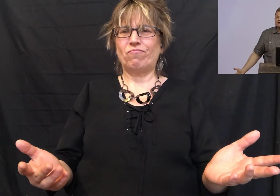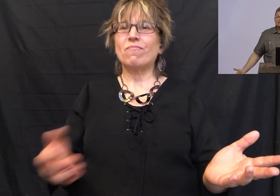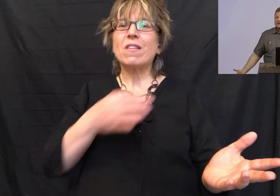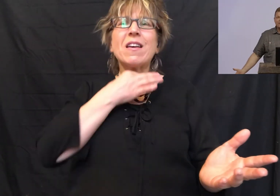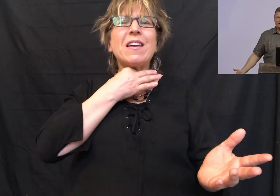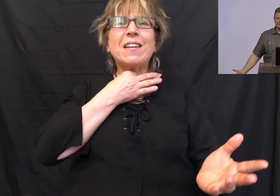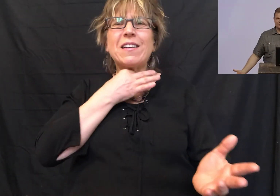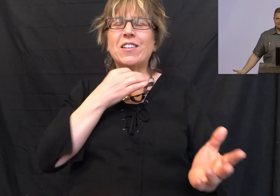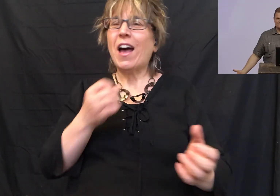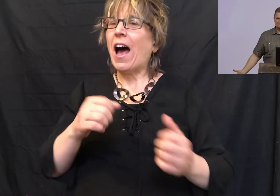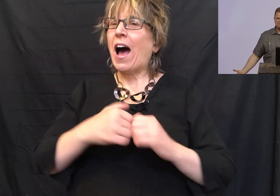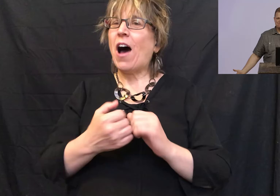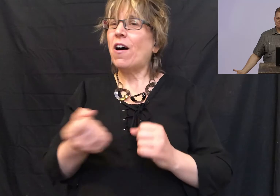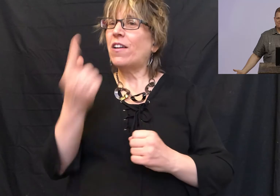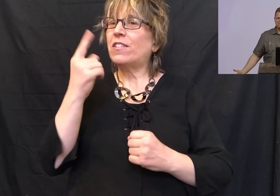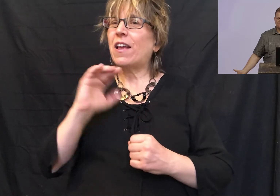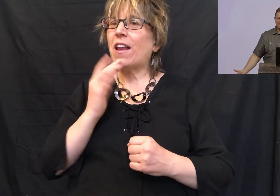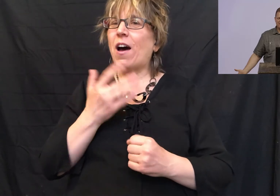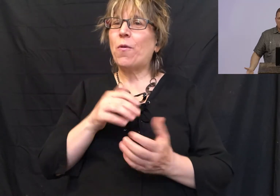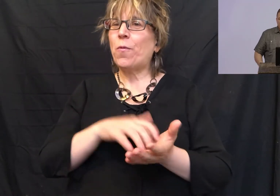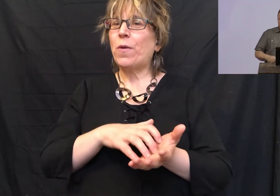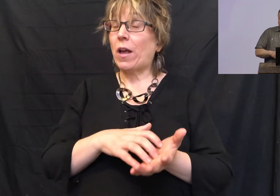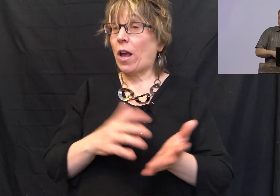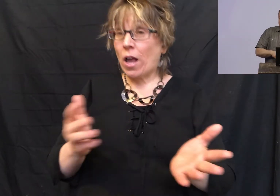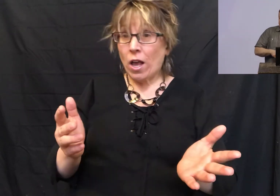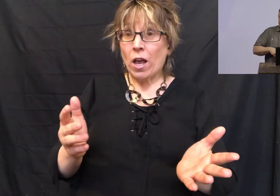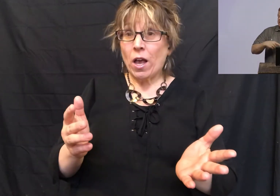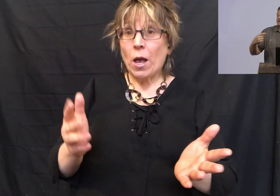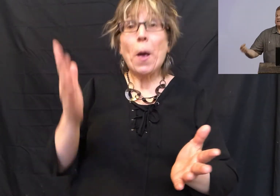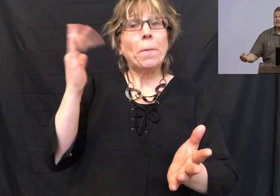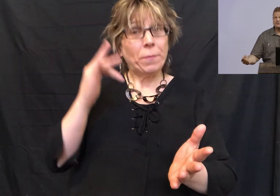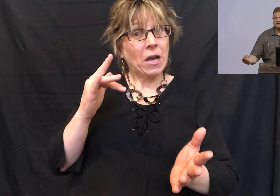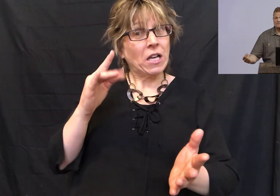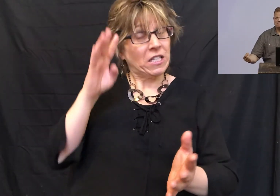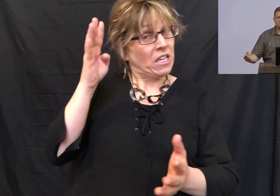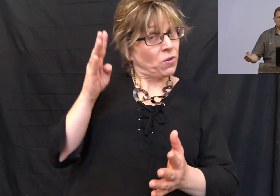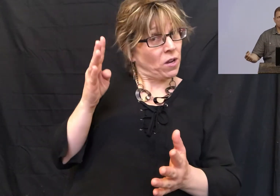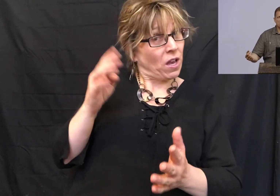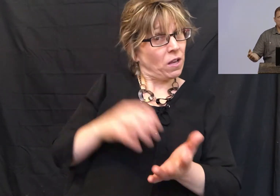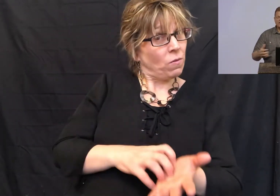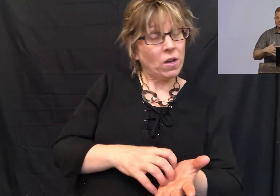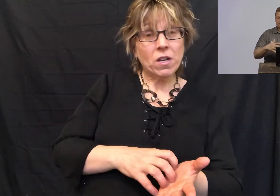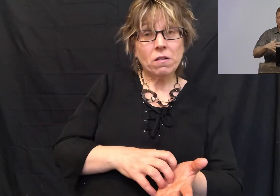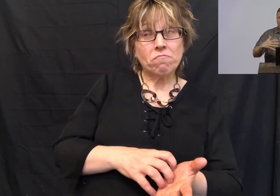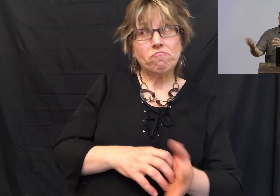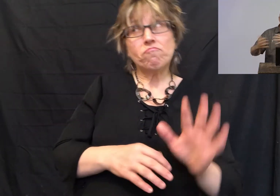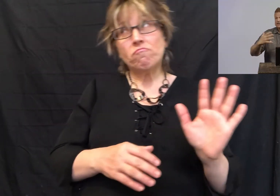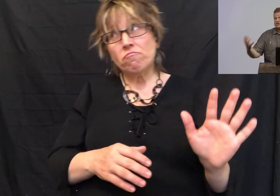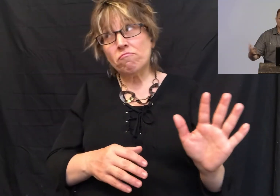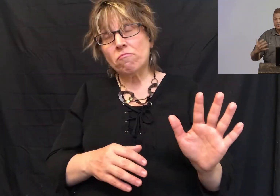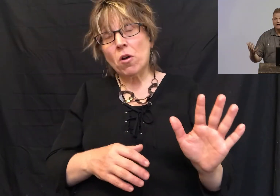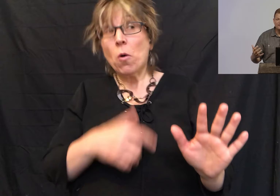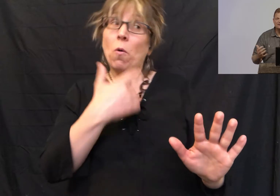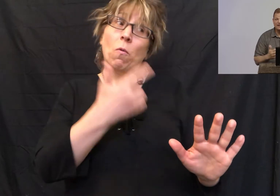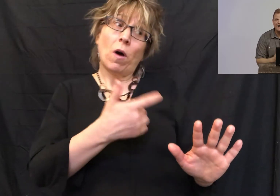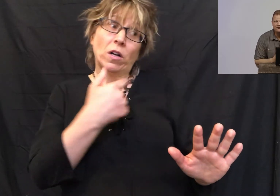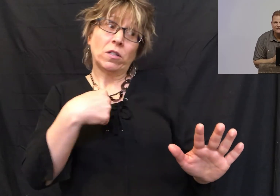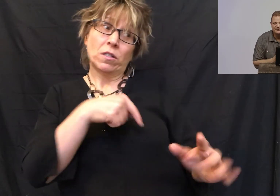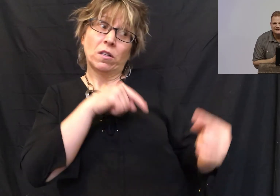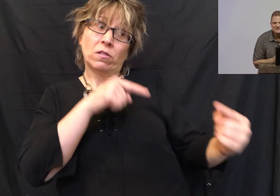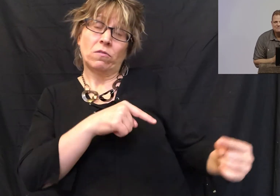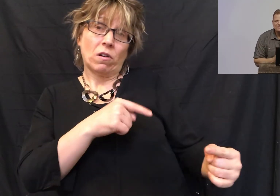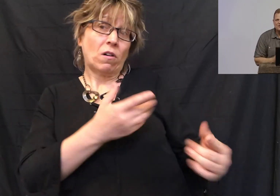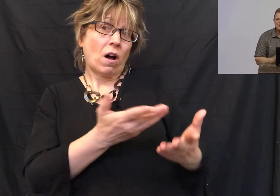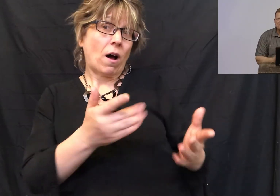How does he understand our weaknesses? Okay? Because he created us? Because he watches us struggle in this